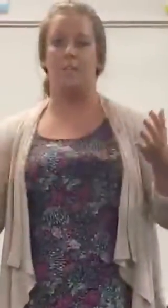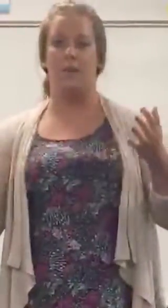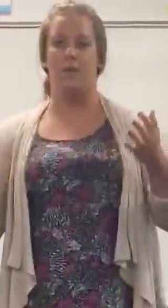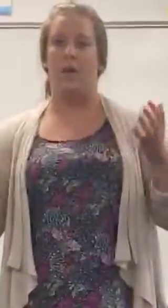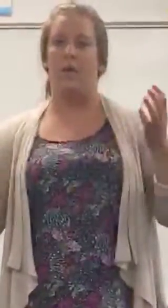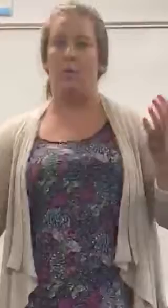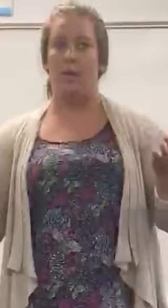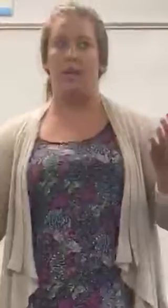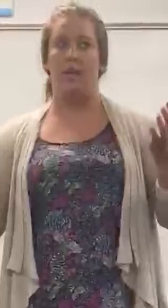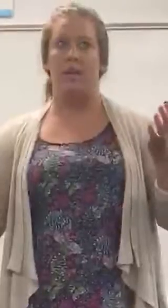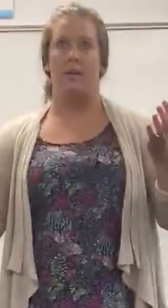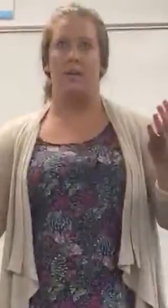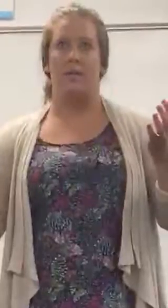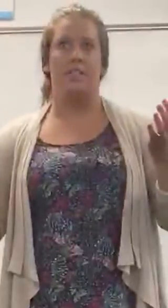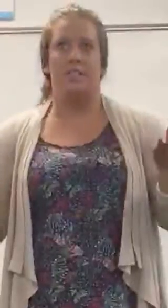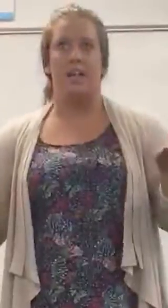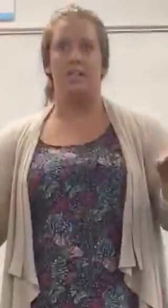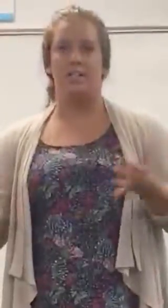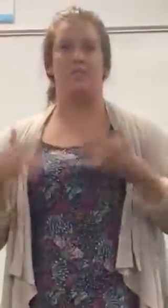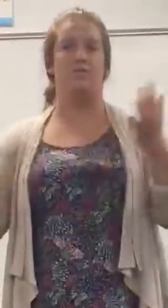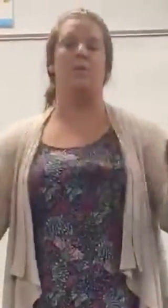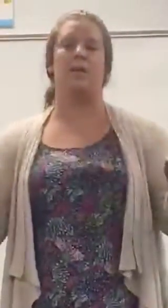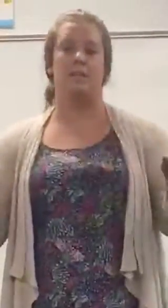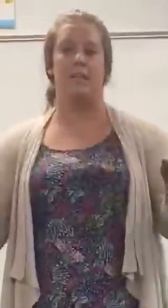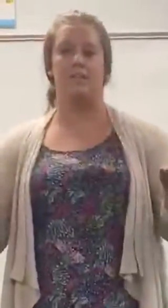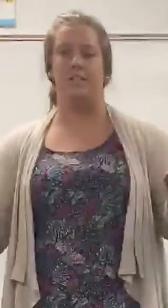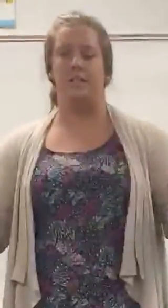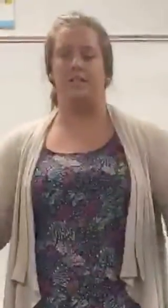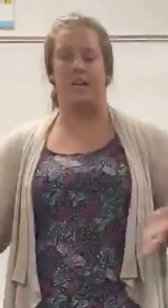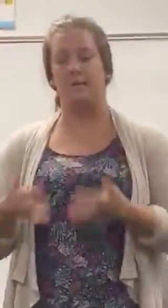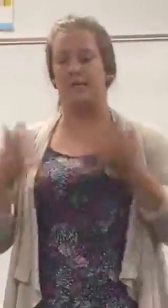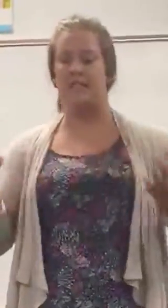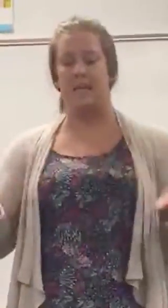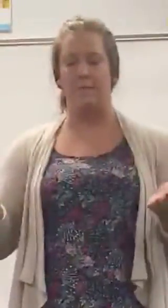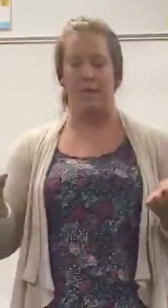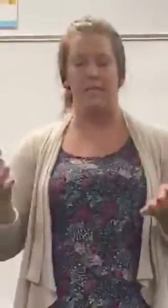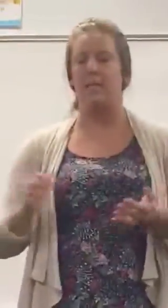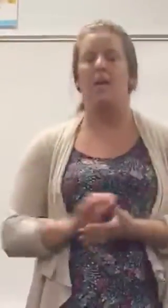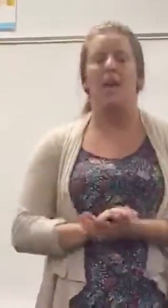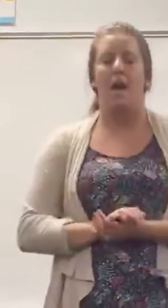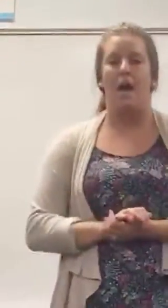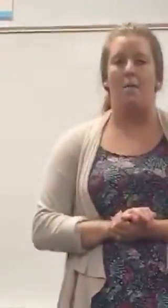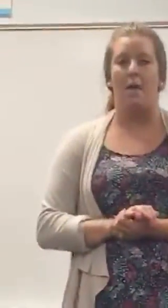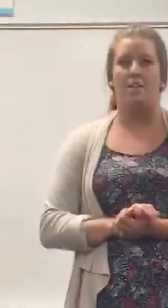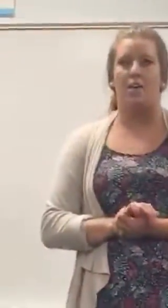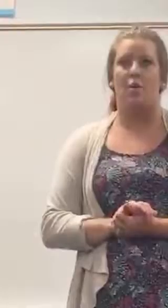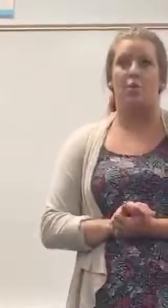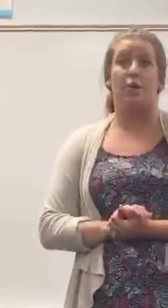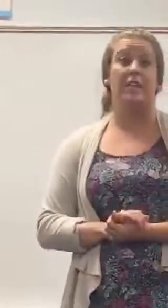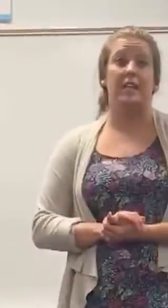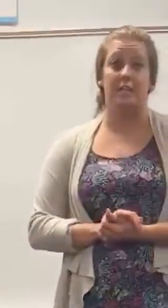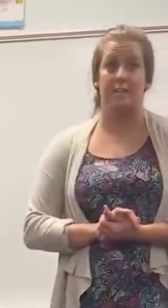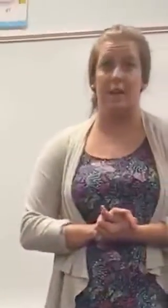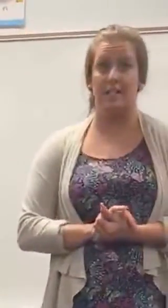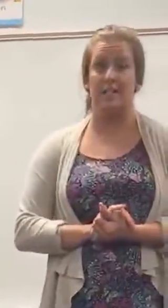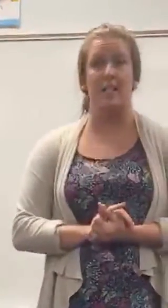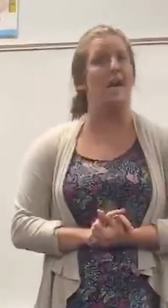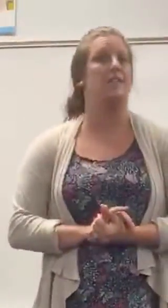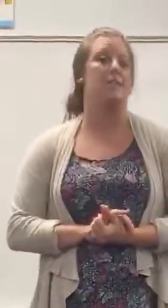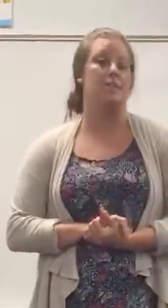education where technology is just growing. That is just the advancement that's taking place. And so really, for us to not give our